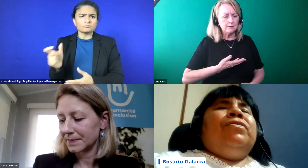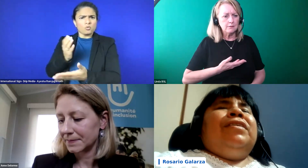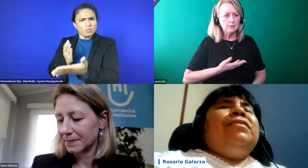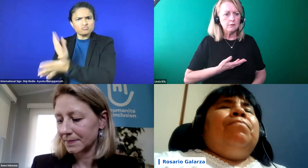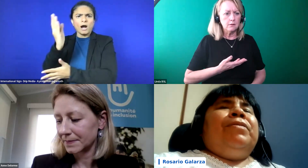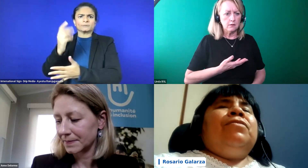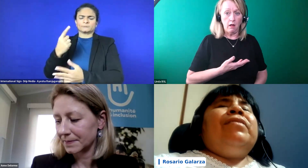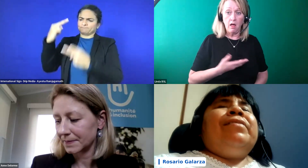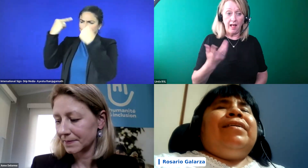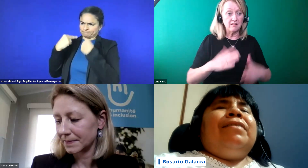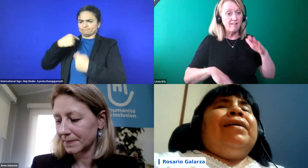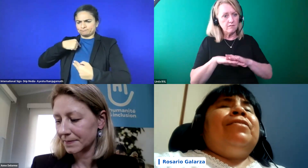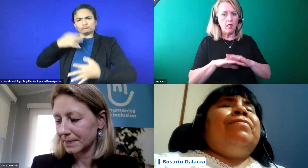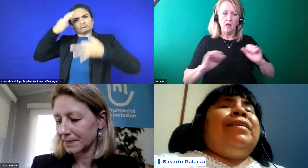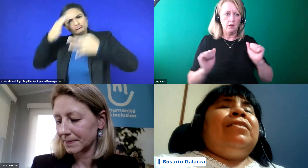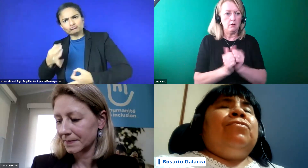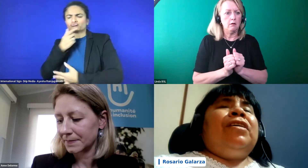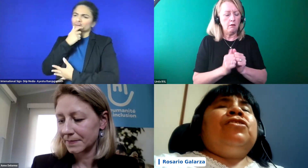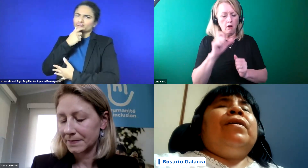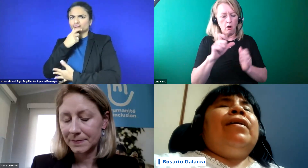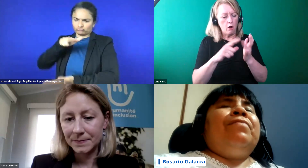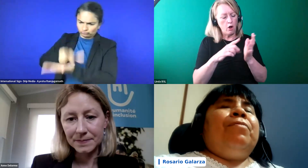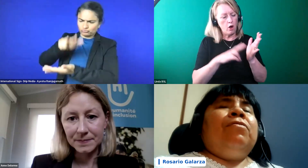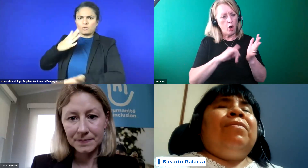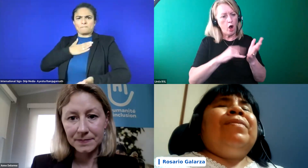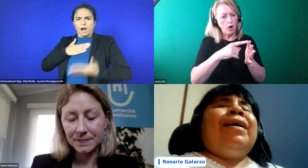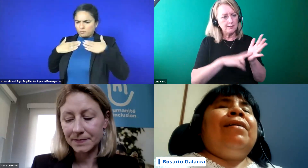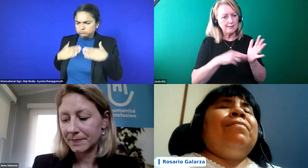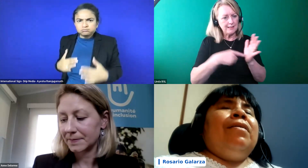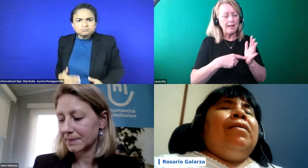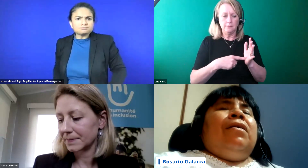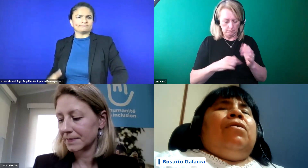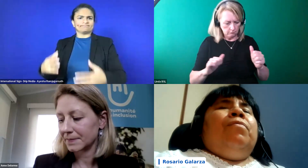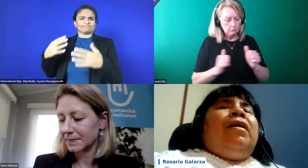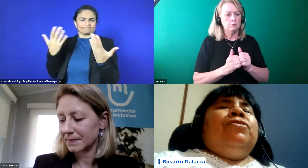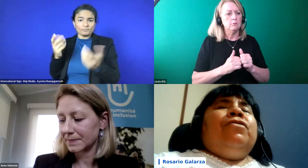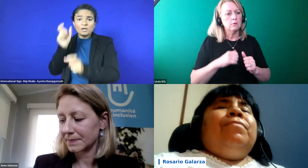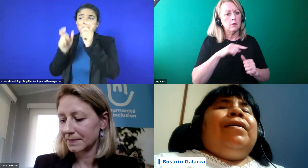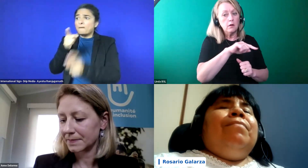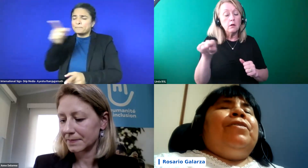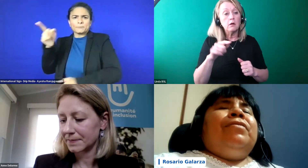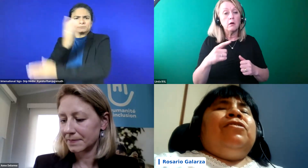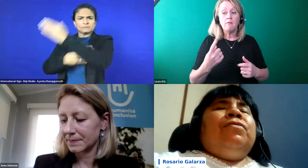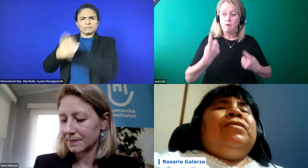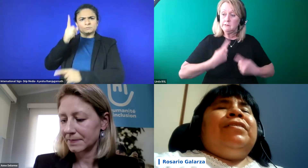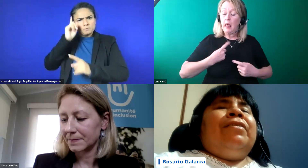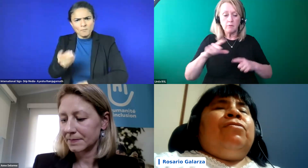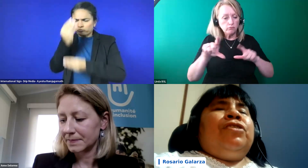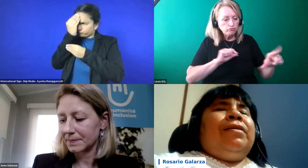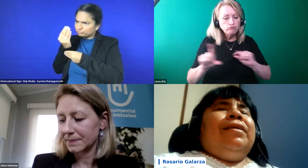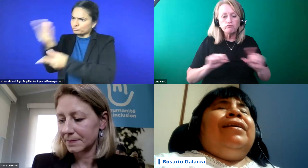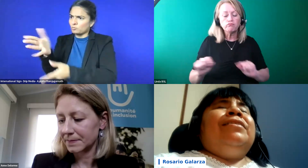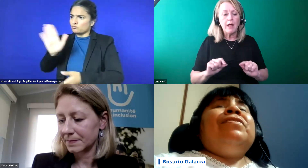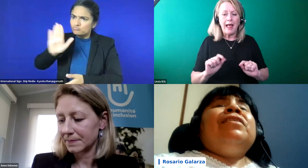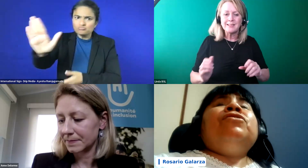withhold consent, particularly in matters related to sexual and reproductive health, where autonomy and personal choices are